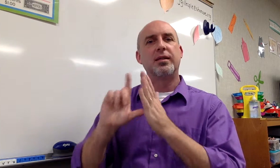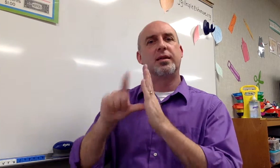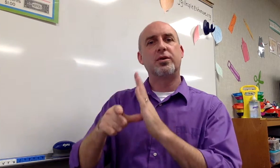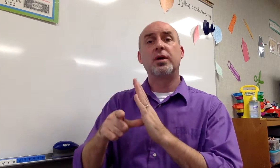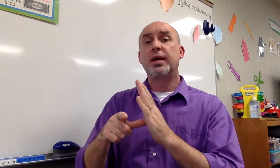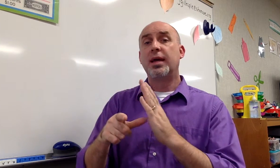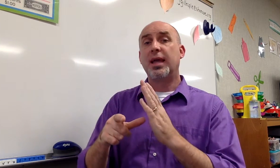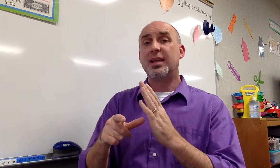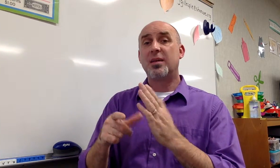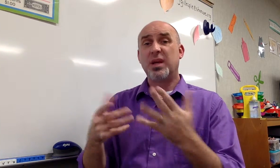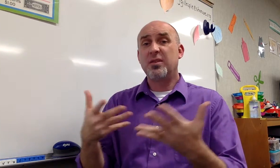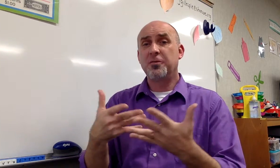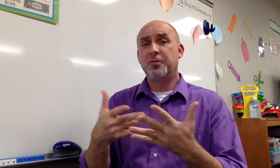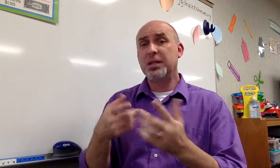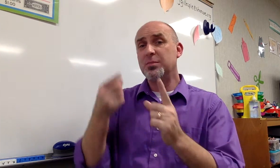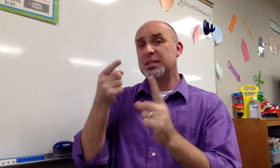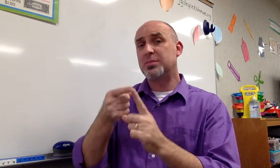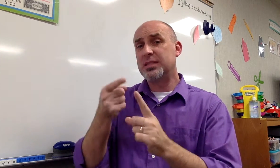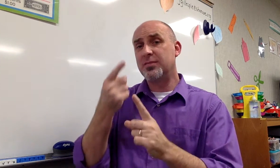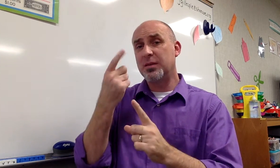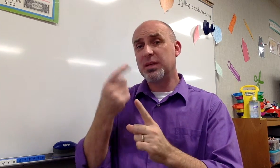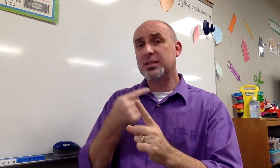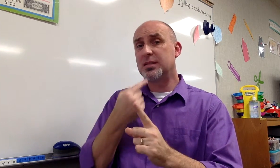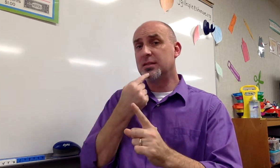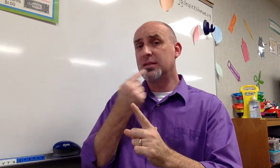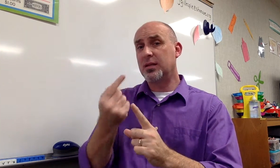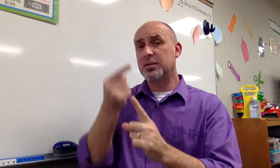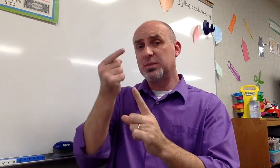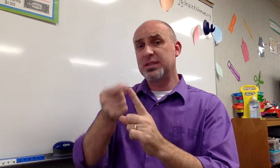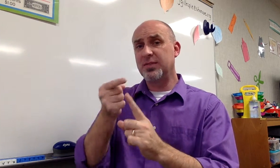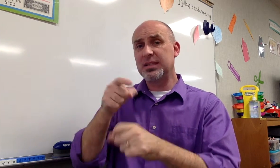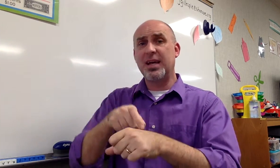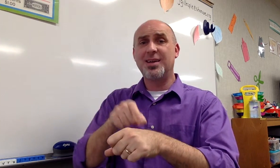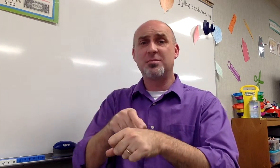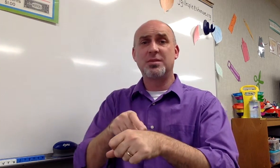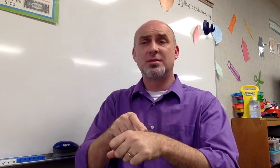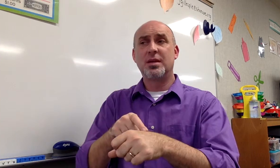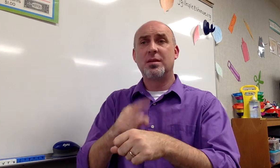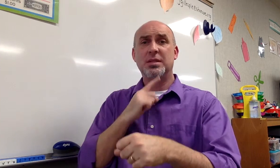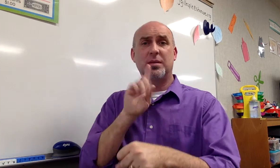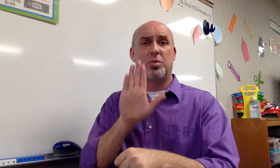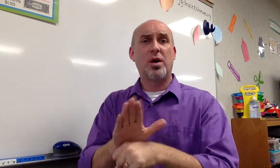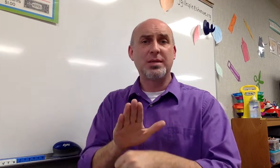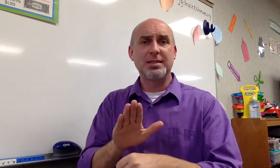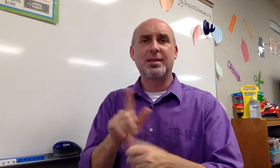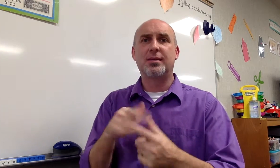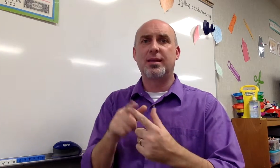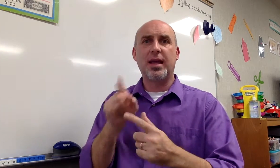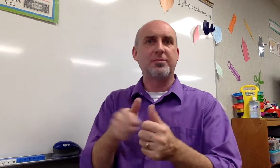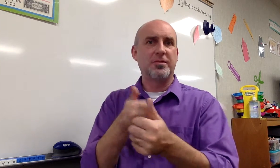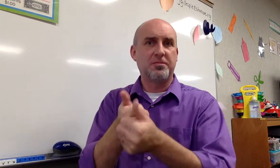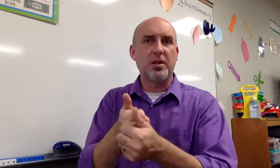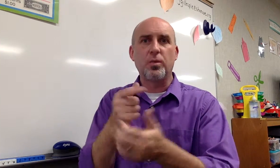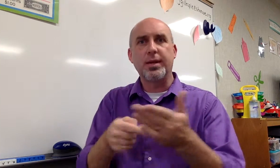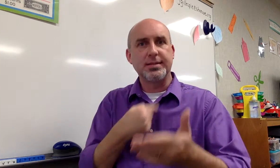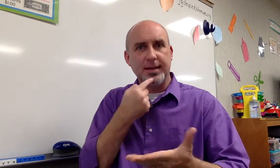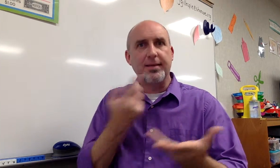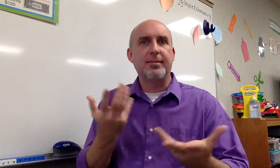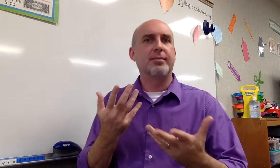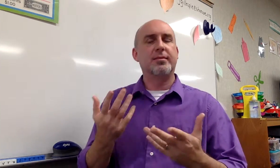later. And I'm kind of afraid to be specific, because to tell specific times means I'm promising and then I have to follow what I said, and it's